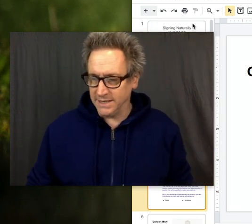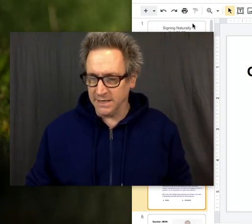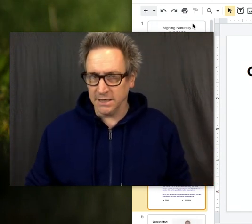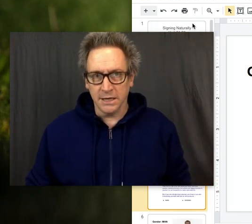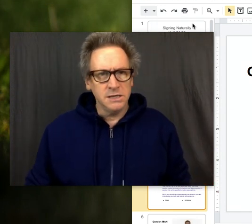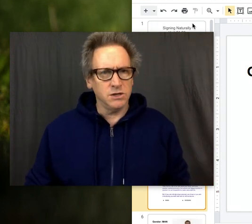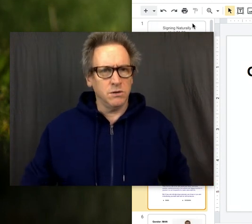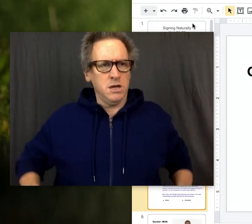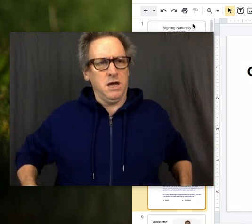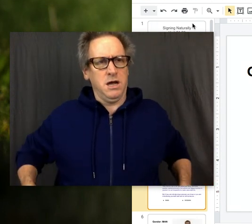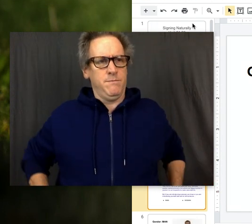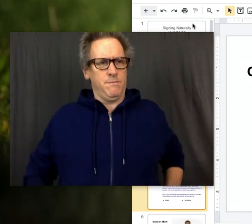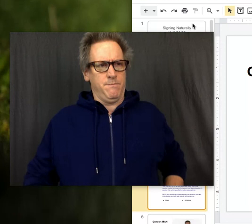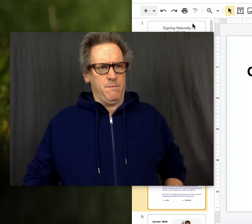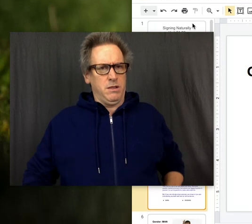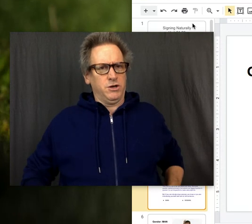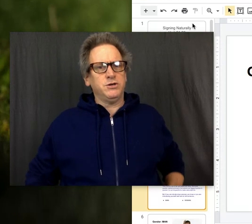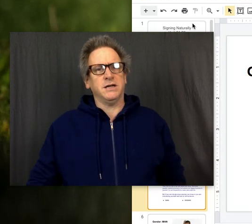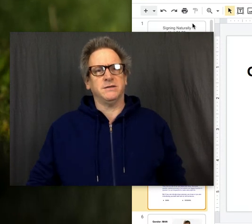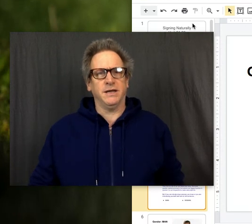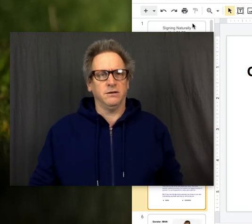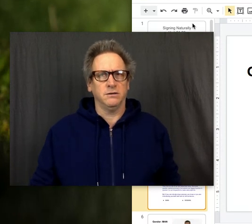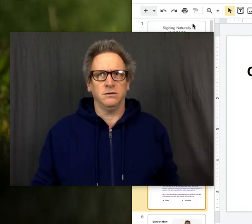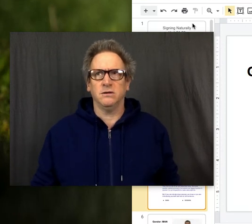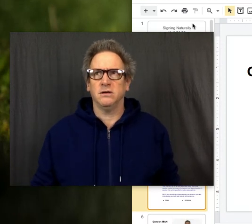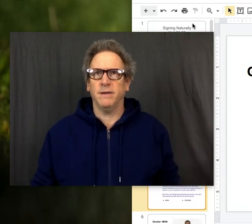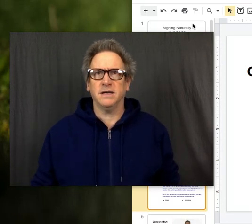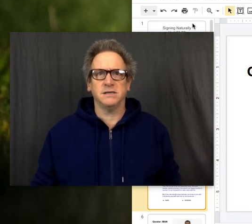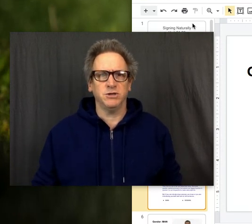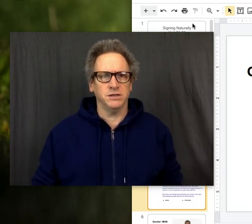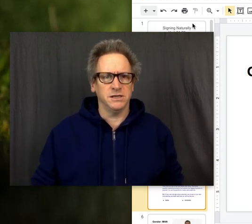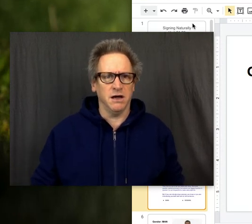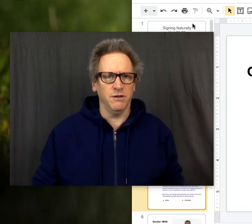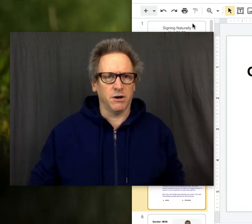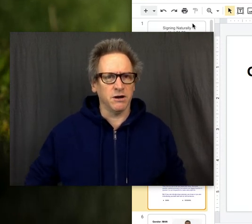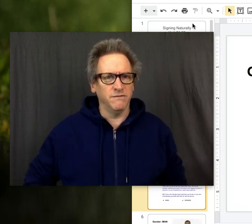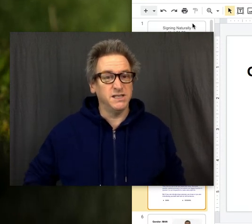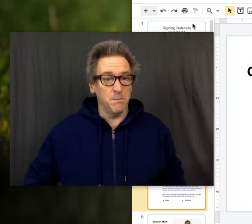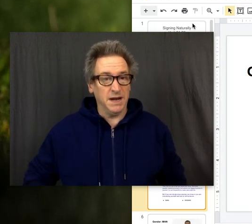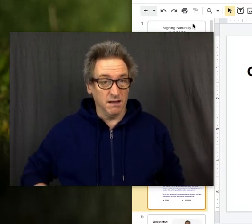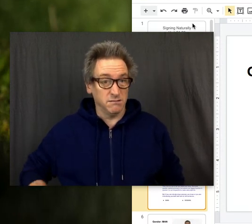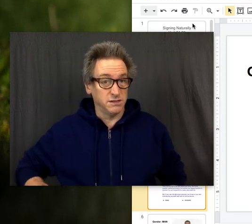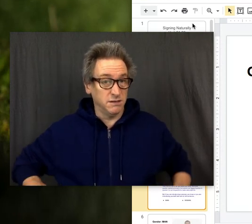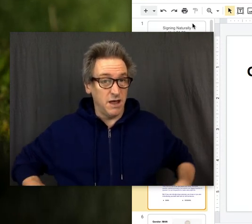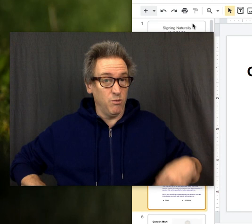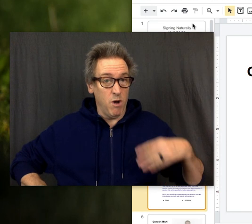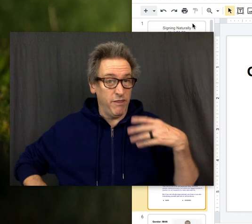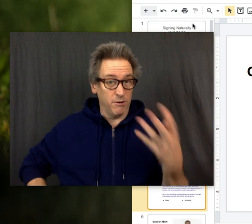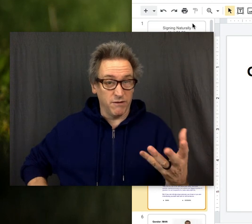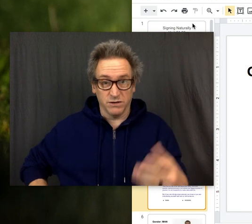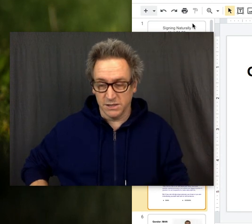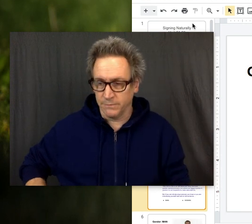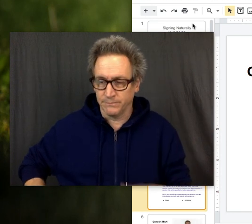their identity. So I'll encourage you not to make assumptions on the part of somebody else and what